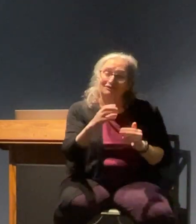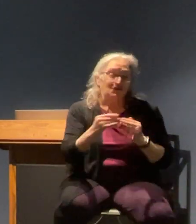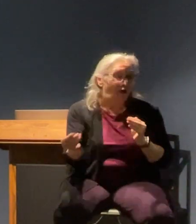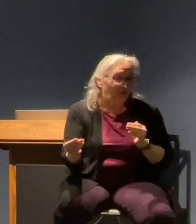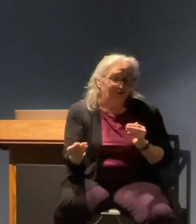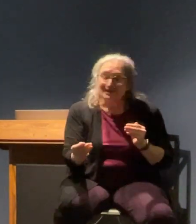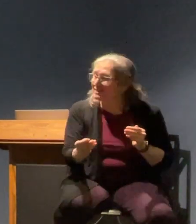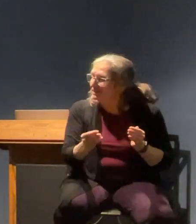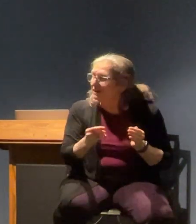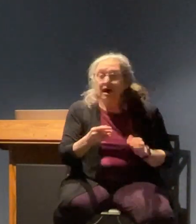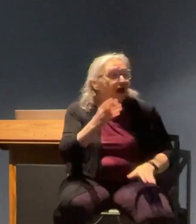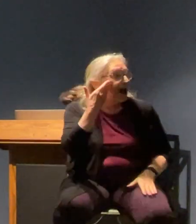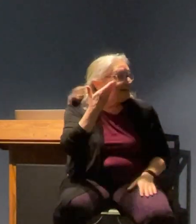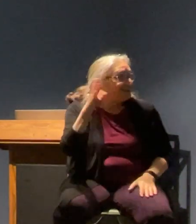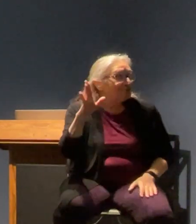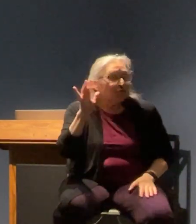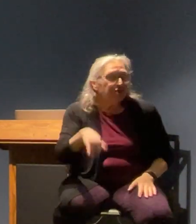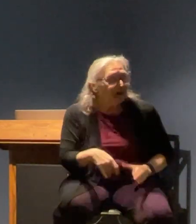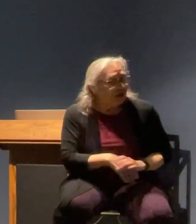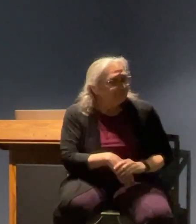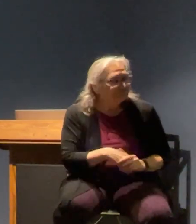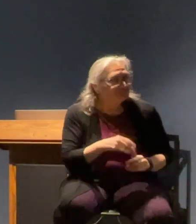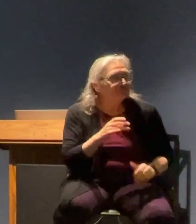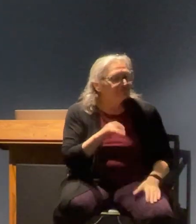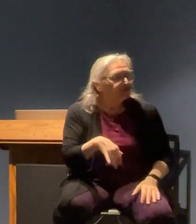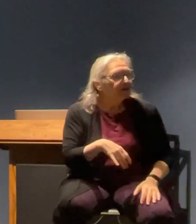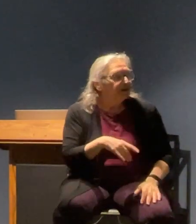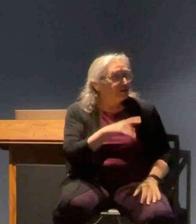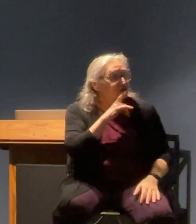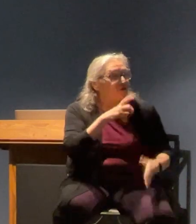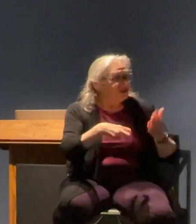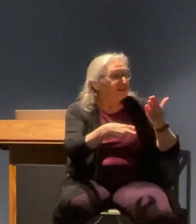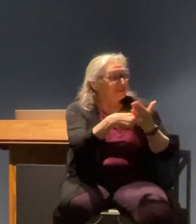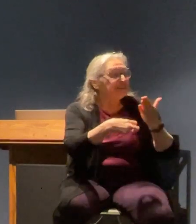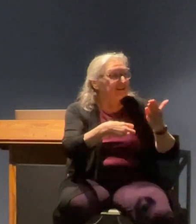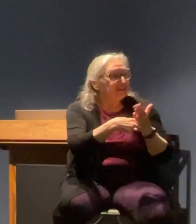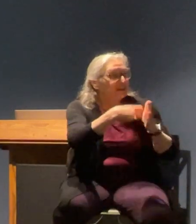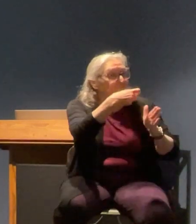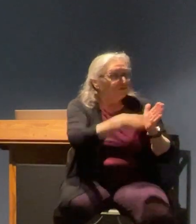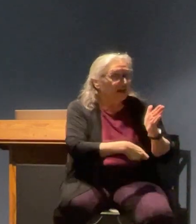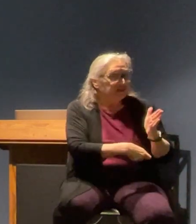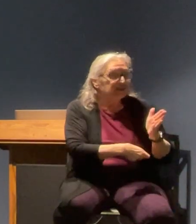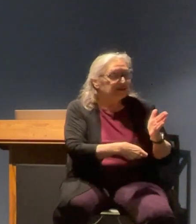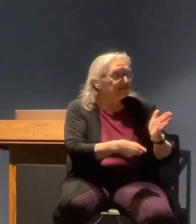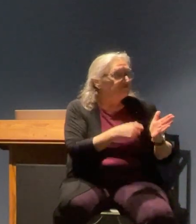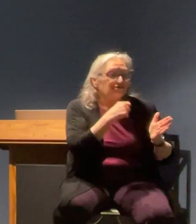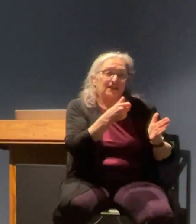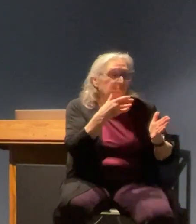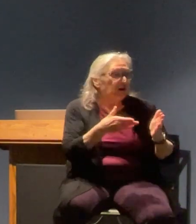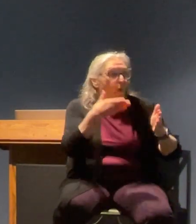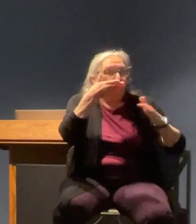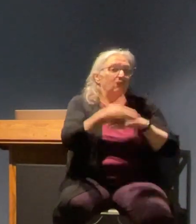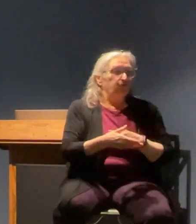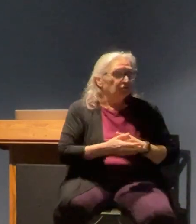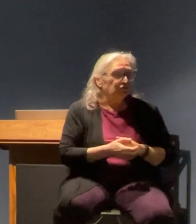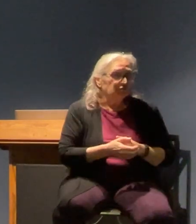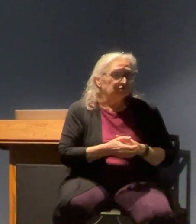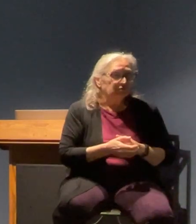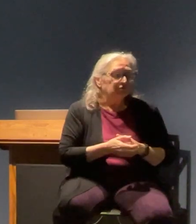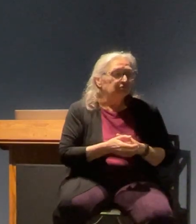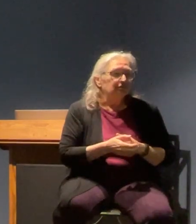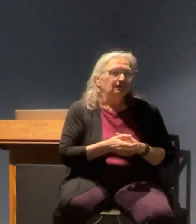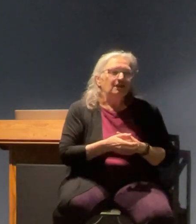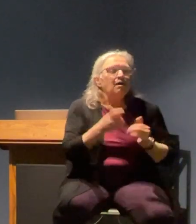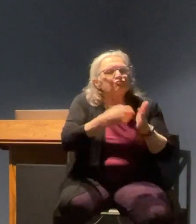So that's something I didn't know. So there is actually a ticket price, a price point that you're not supposed to exceed. Price,